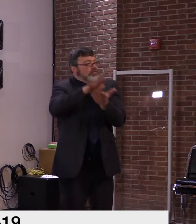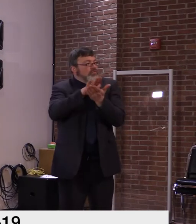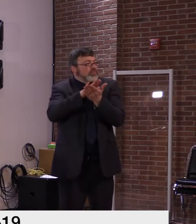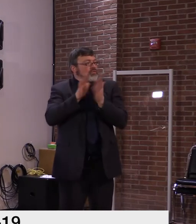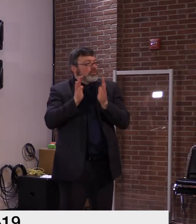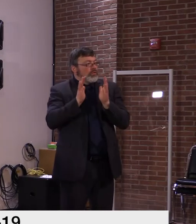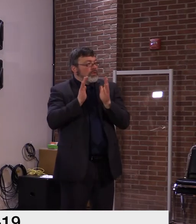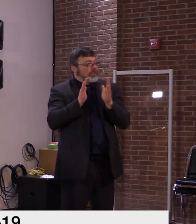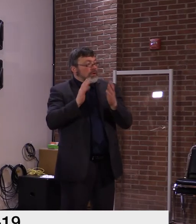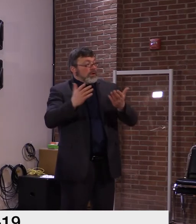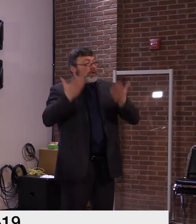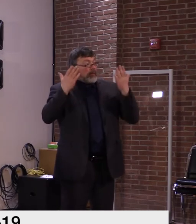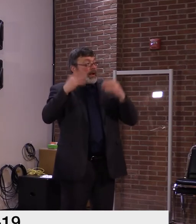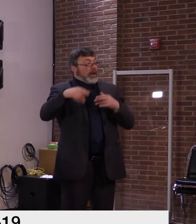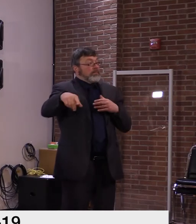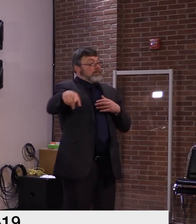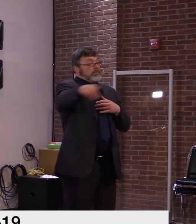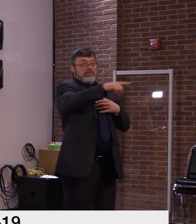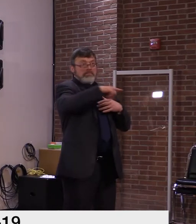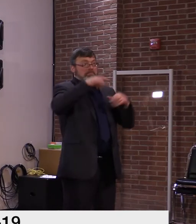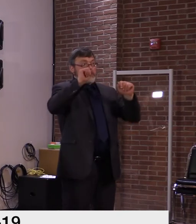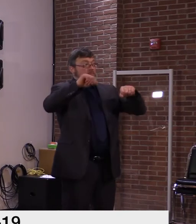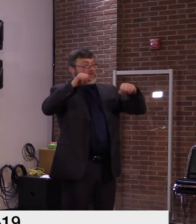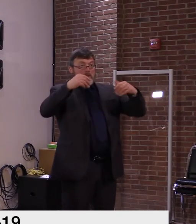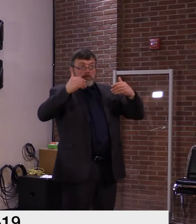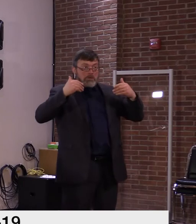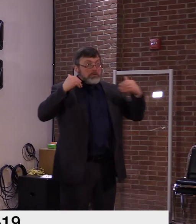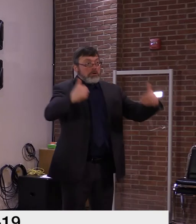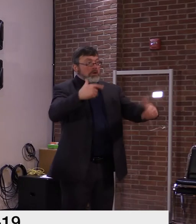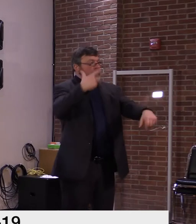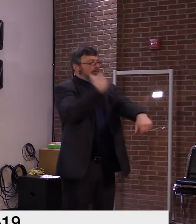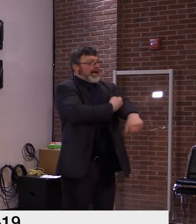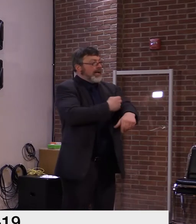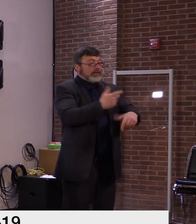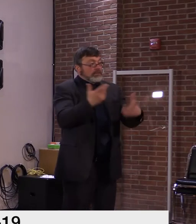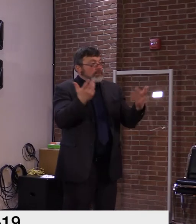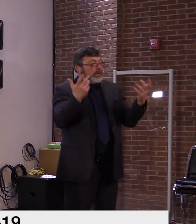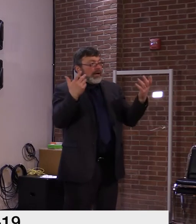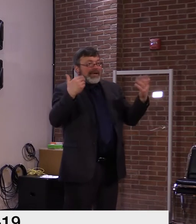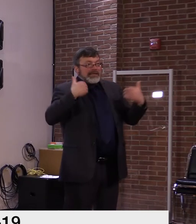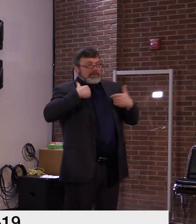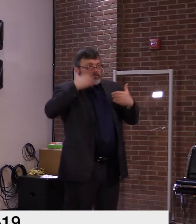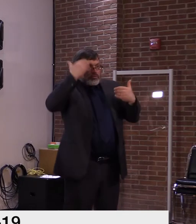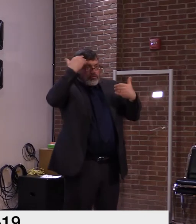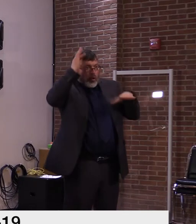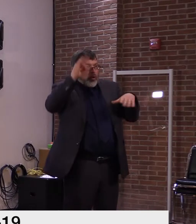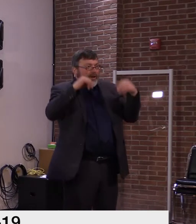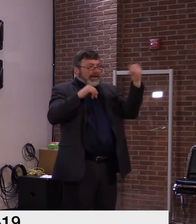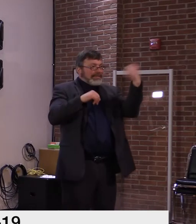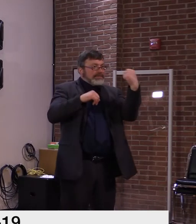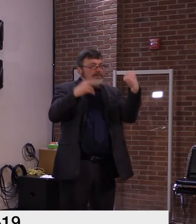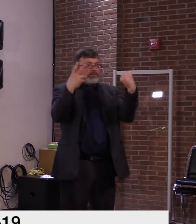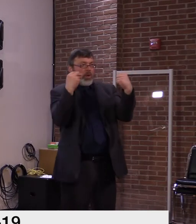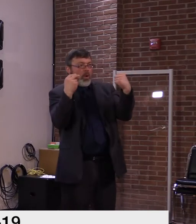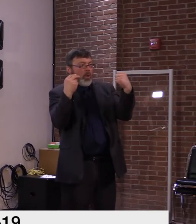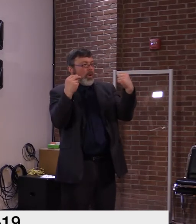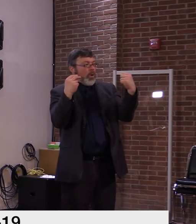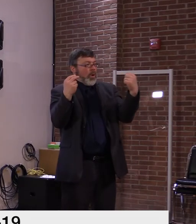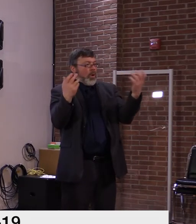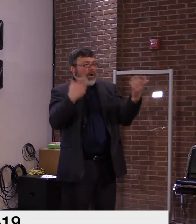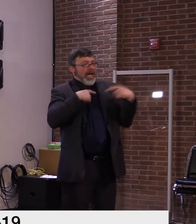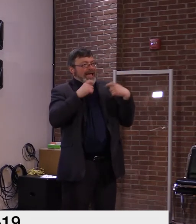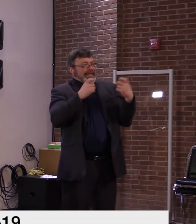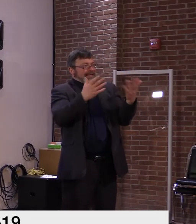around the country. So this survey was stood up very quickly as a result of new supply information. I'm very pleased, very, very